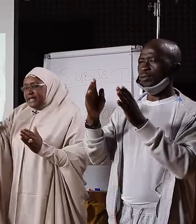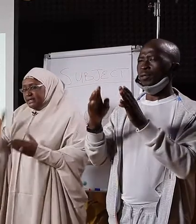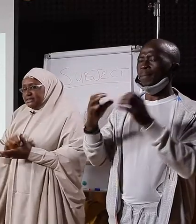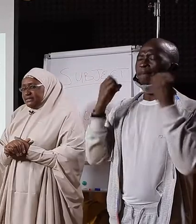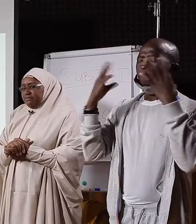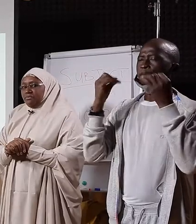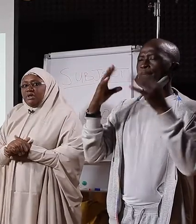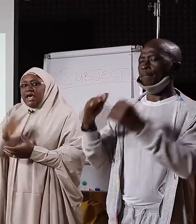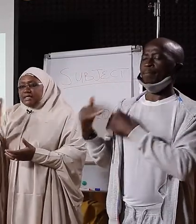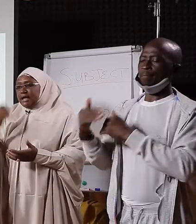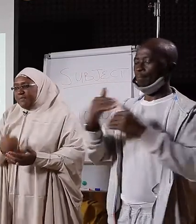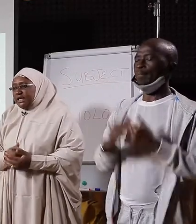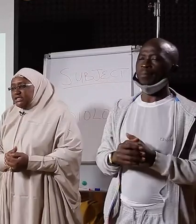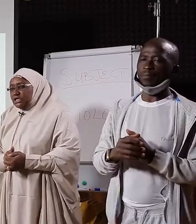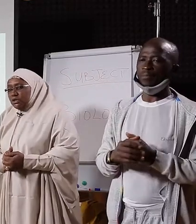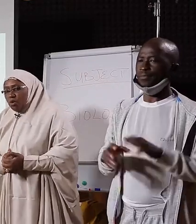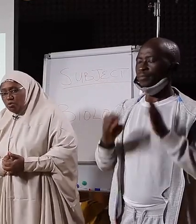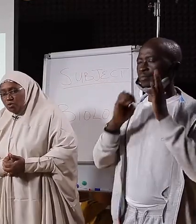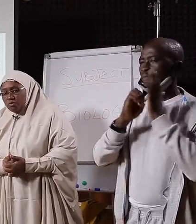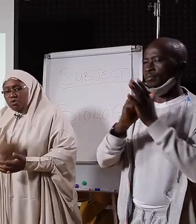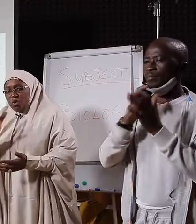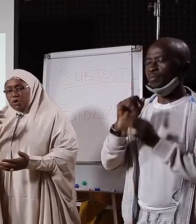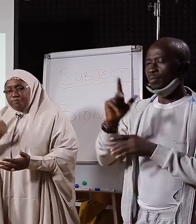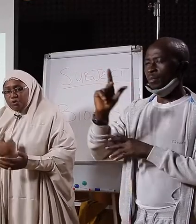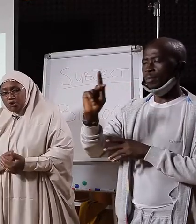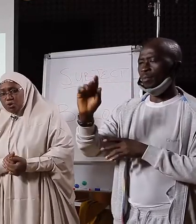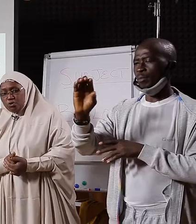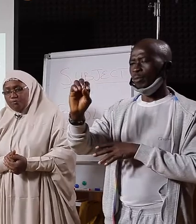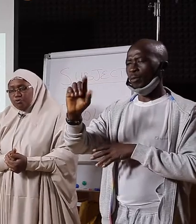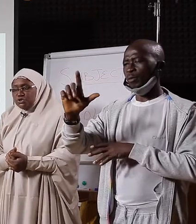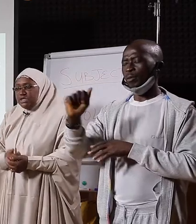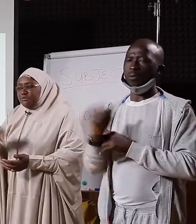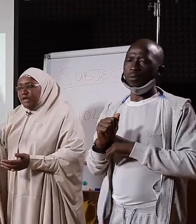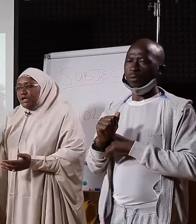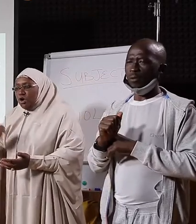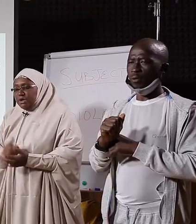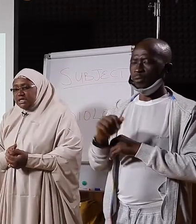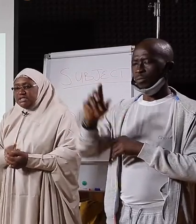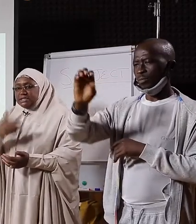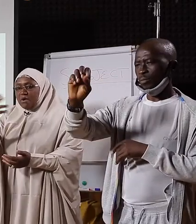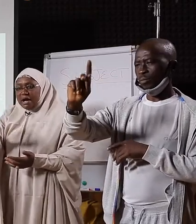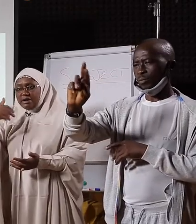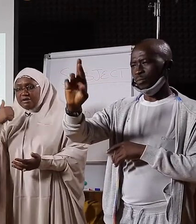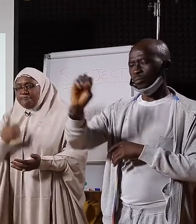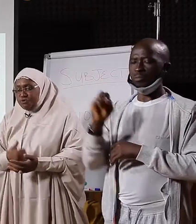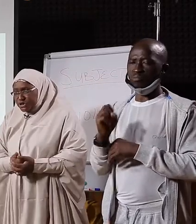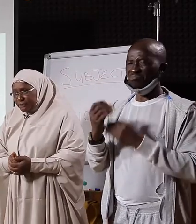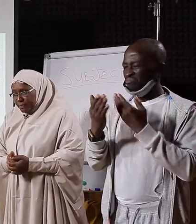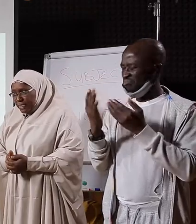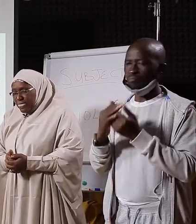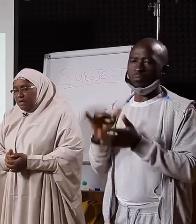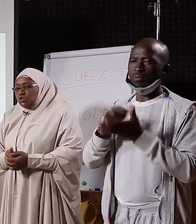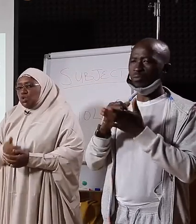many sides. Example is the okra. All of you know the okra fruit. It is very common. It is our